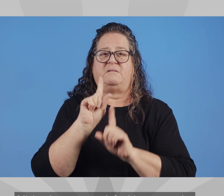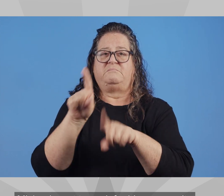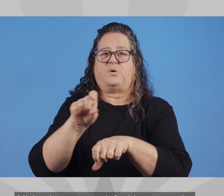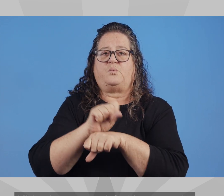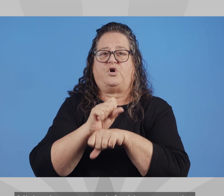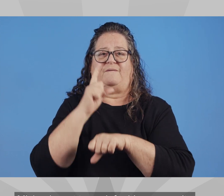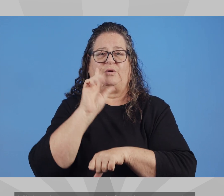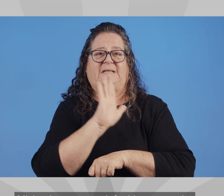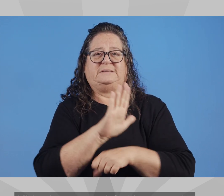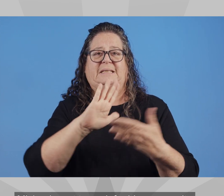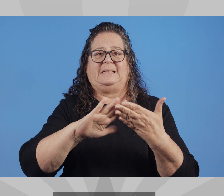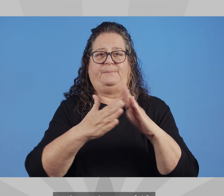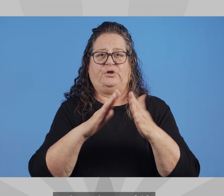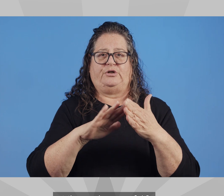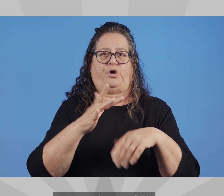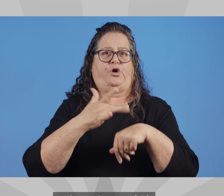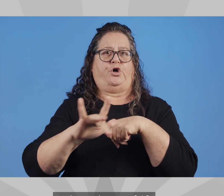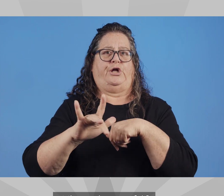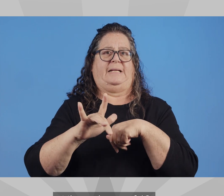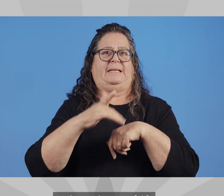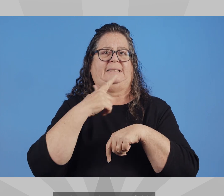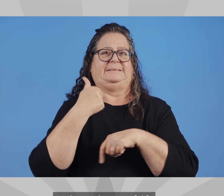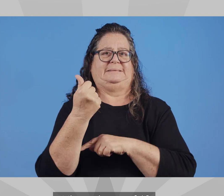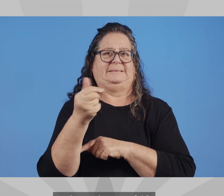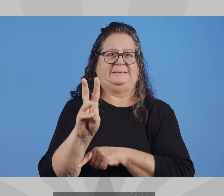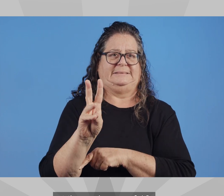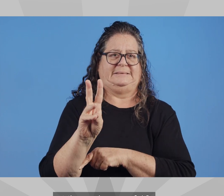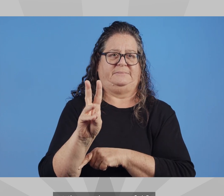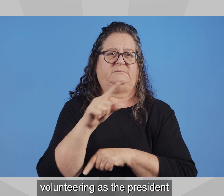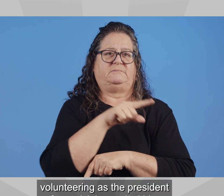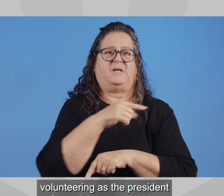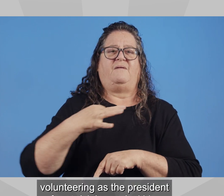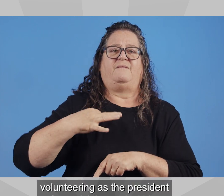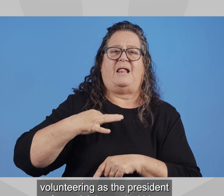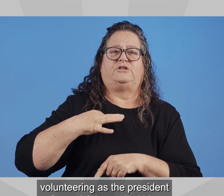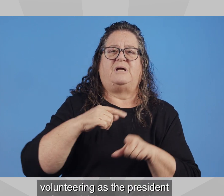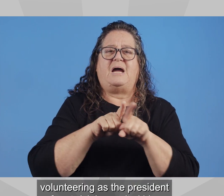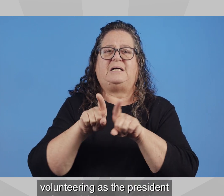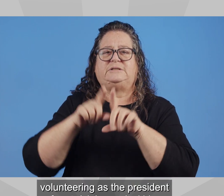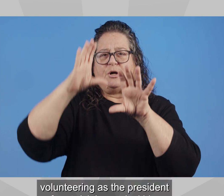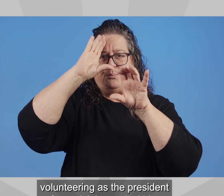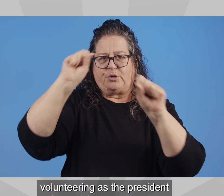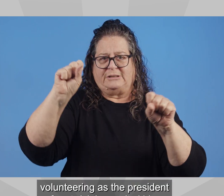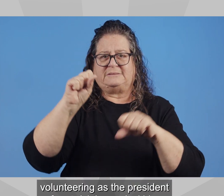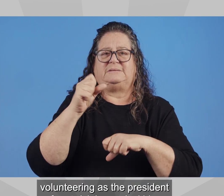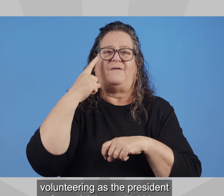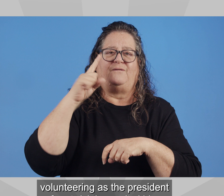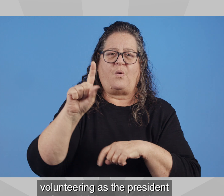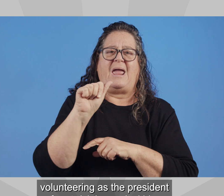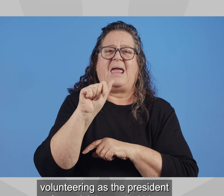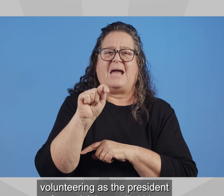Michael went to work for his community at the early age of 16, volunteering as the president for